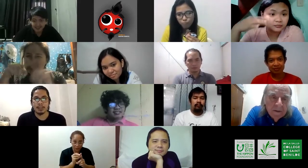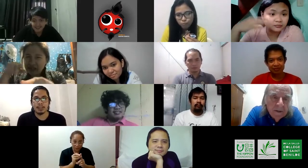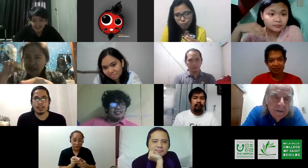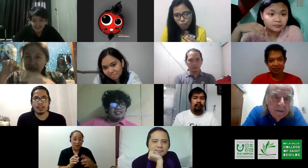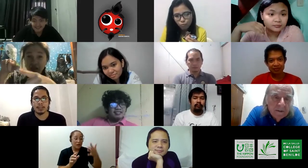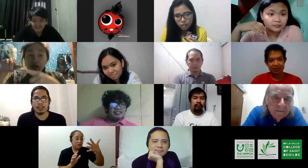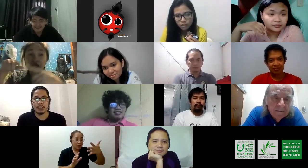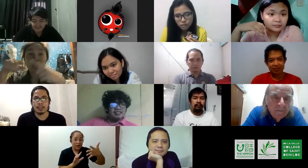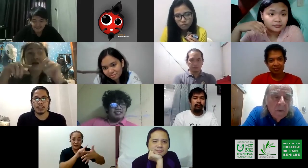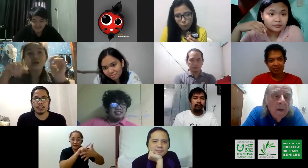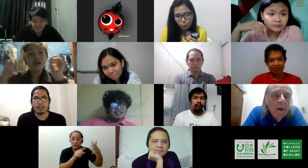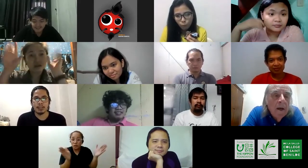communities.